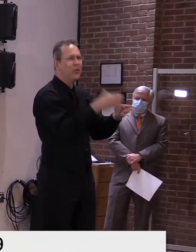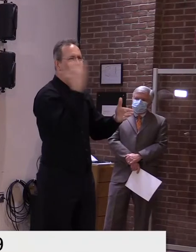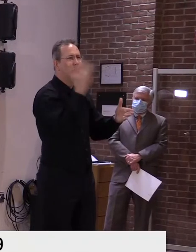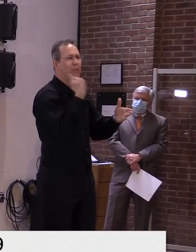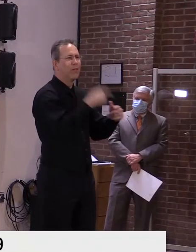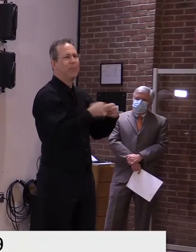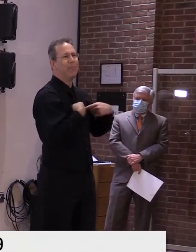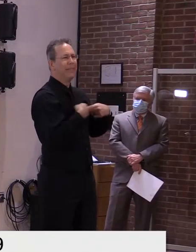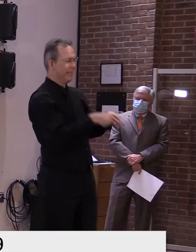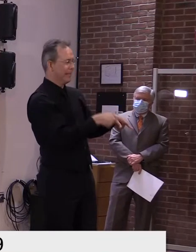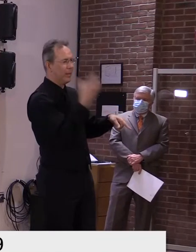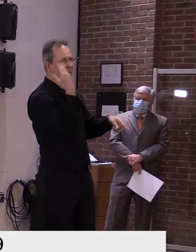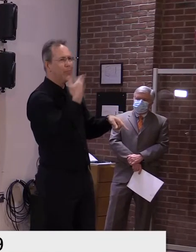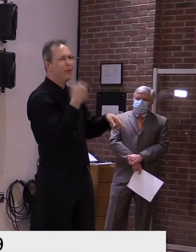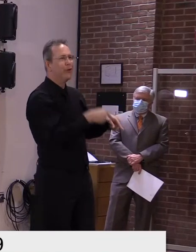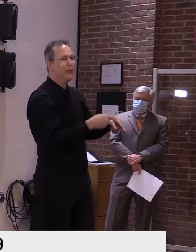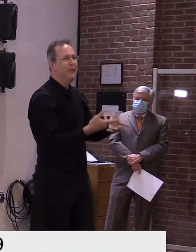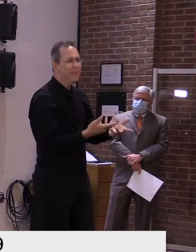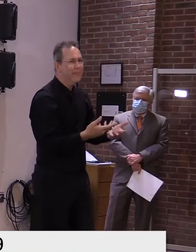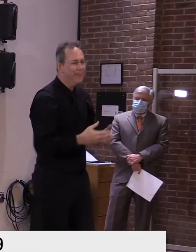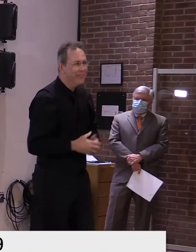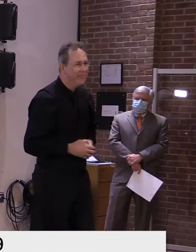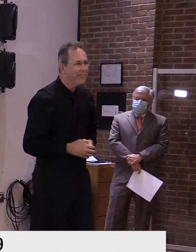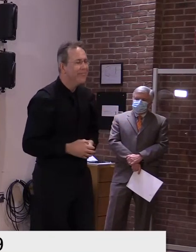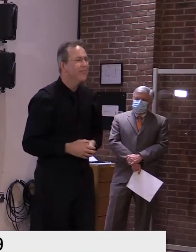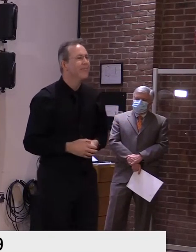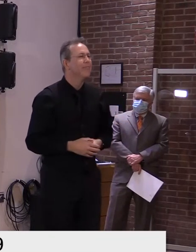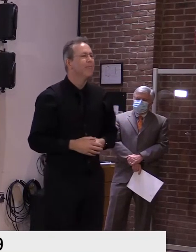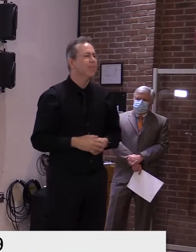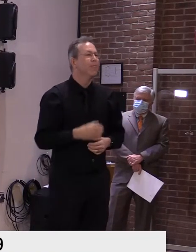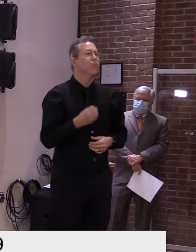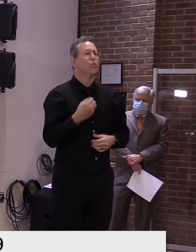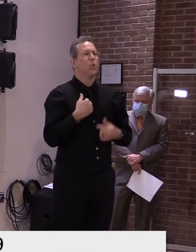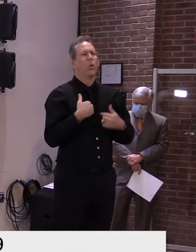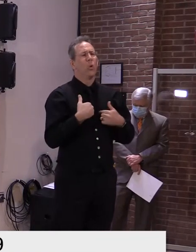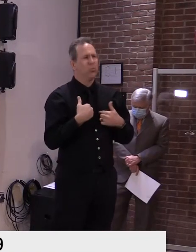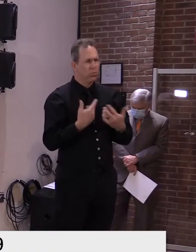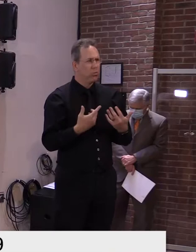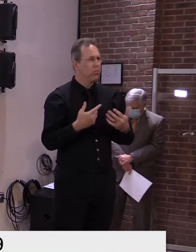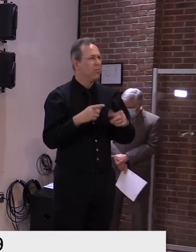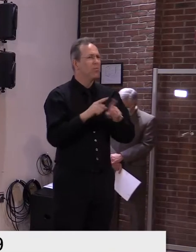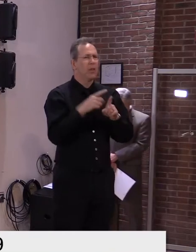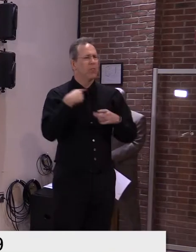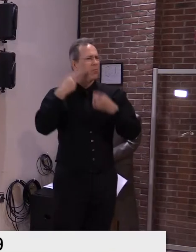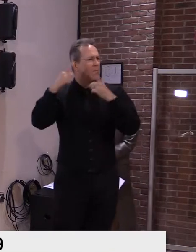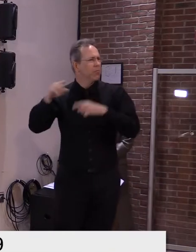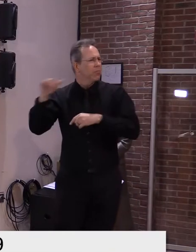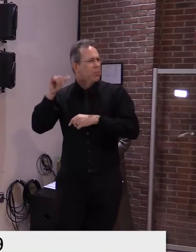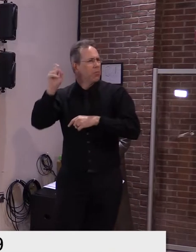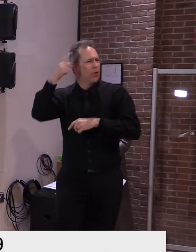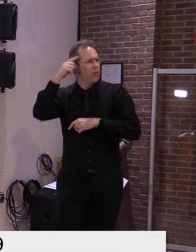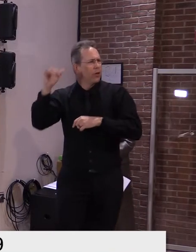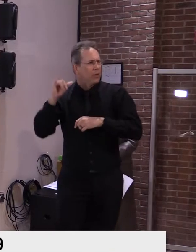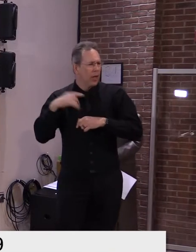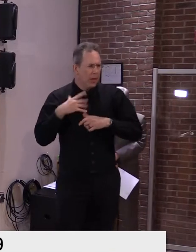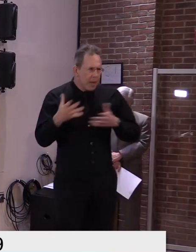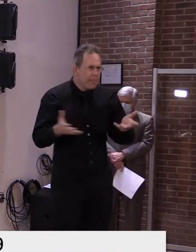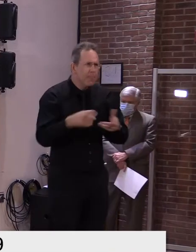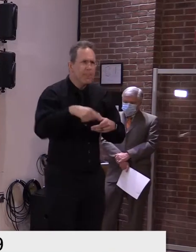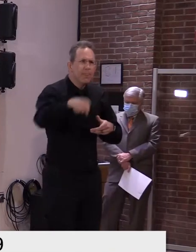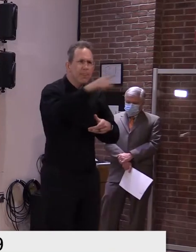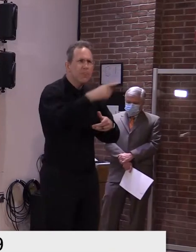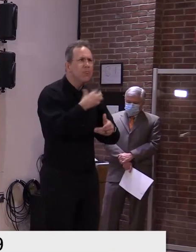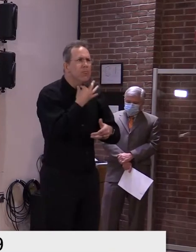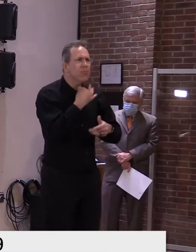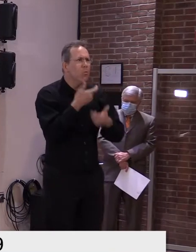Vermont today. So I do, as the governor did, encourage you to watch the youth forum if you didn't get to catch it yesterday, to hear directly